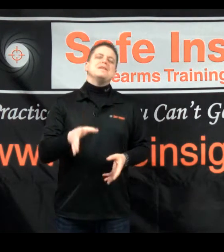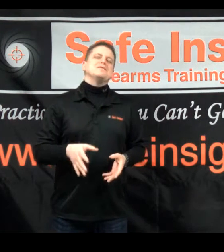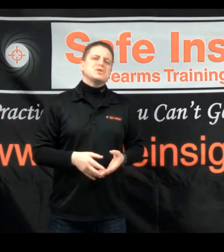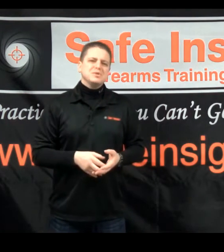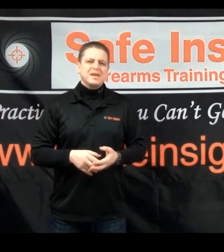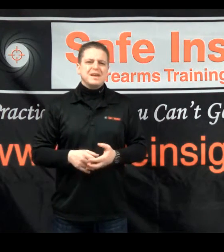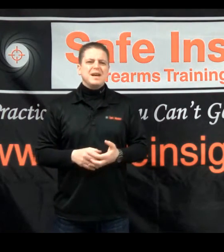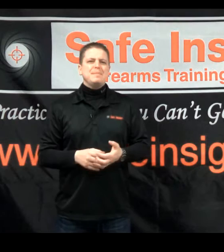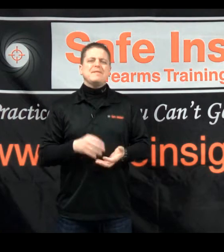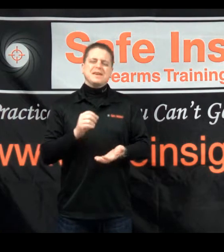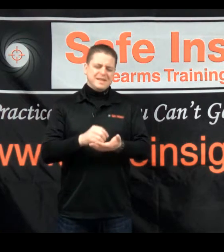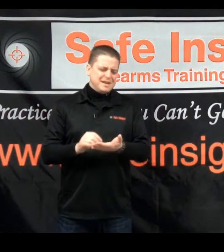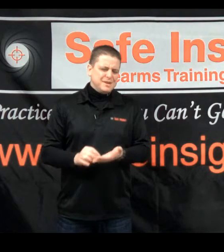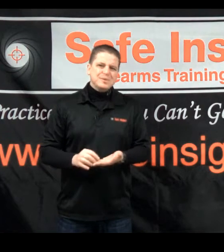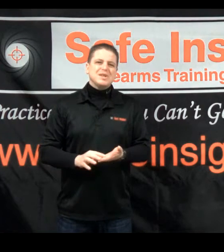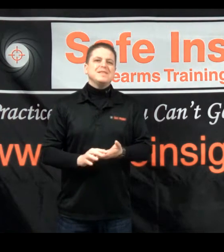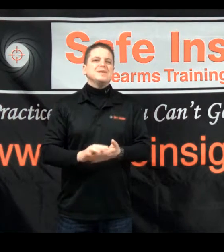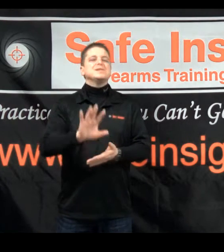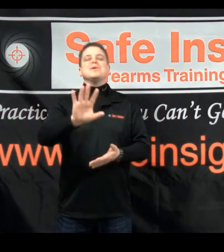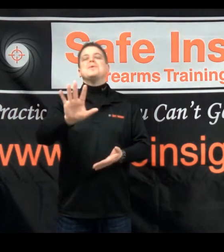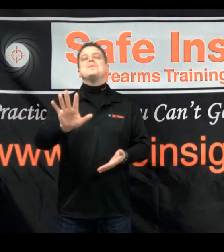never screw that up, I've got to take notes on this. Don't